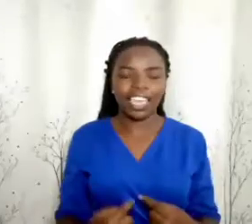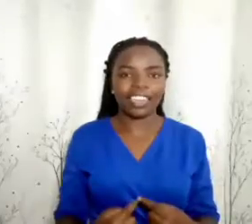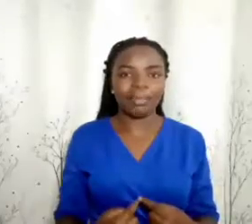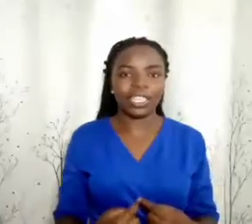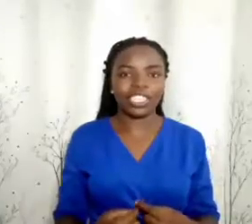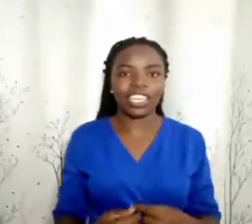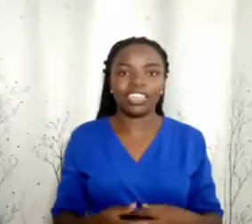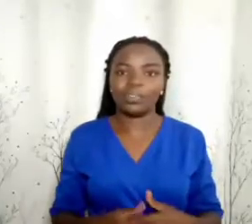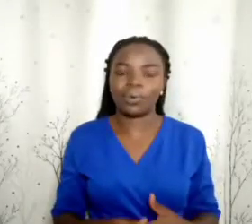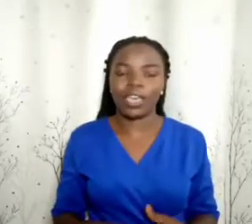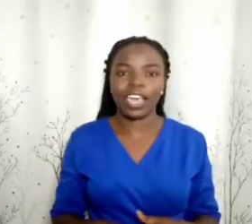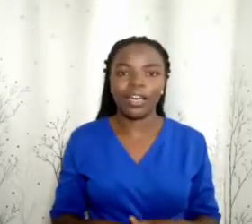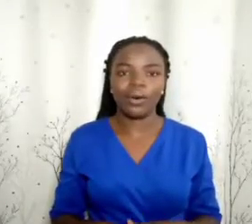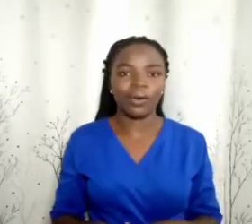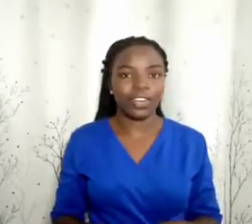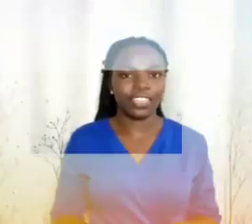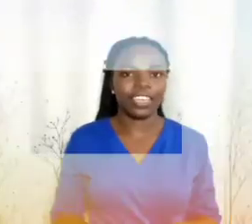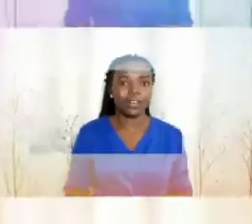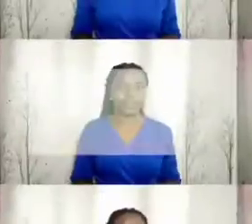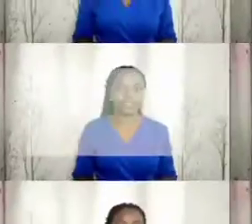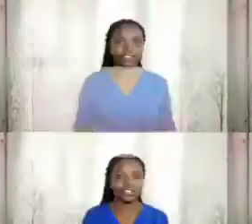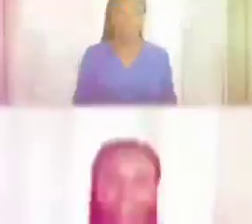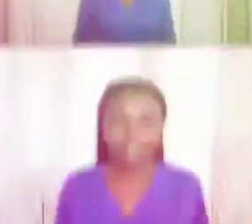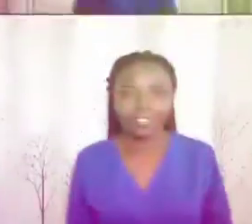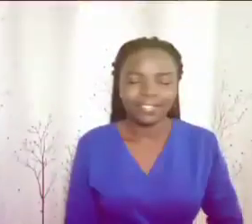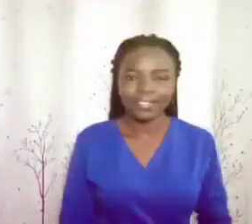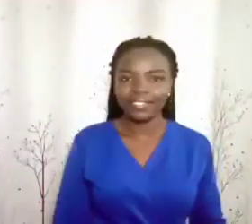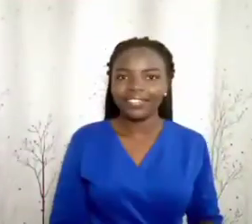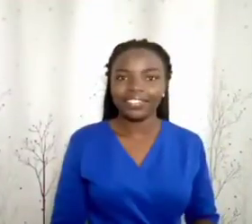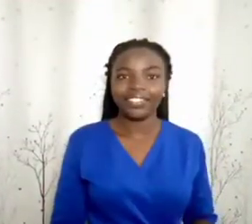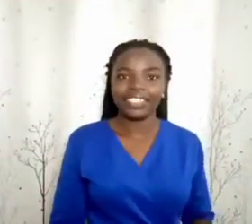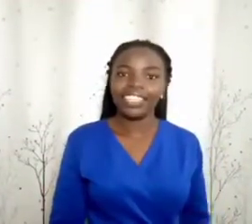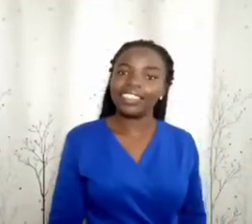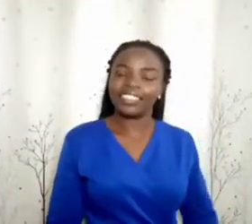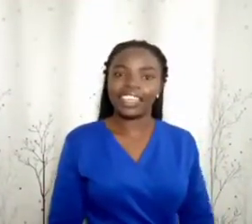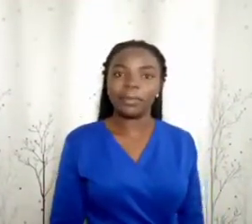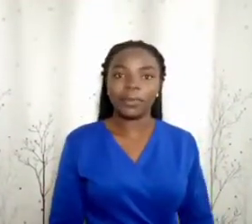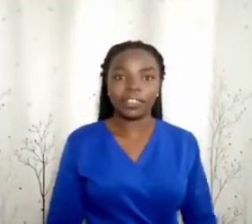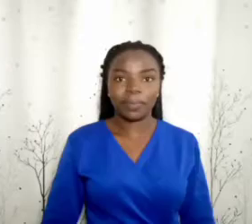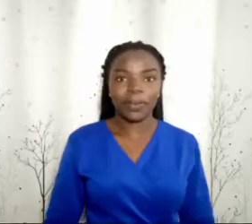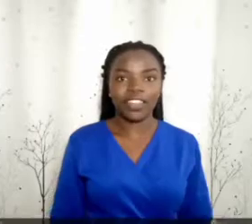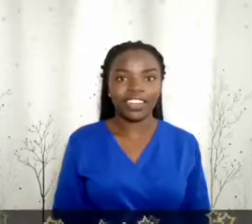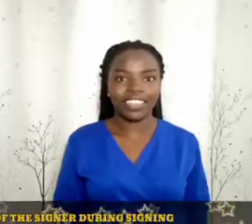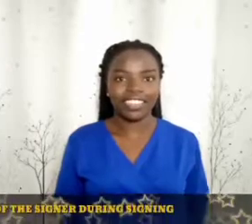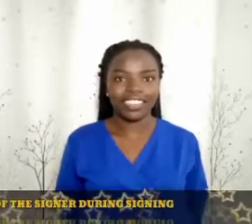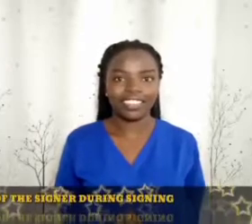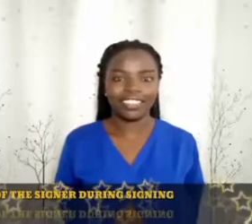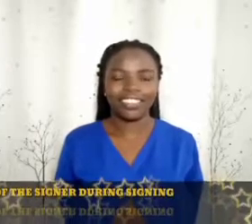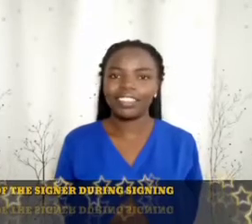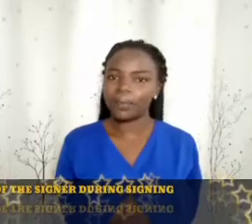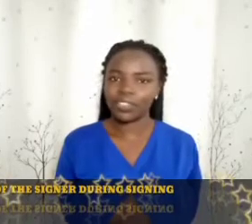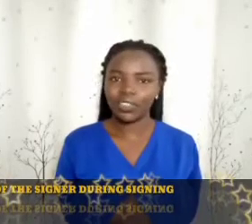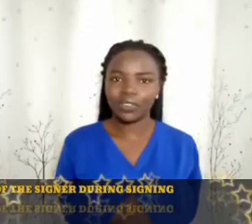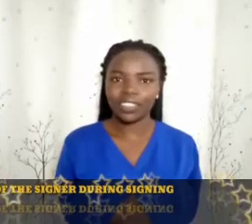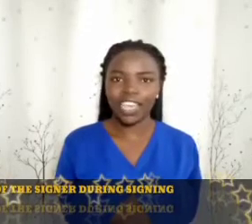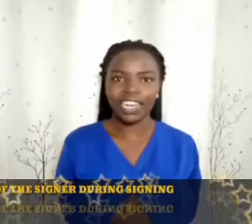an imaginary square or rectangle. The second principle is the position of the signer during